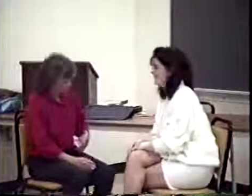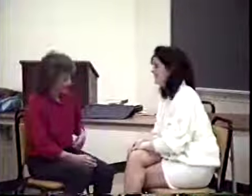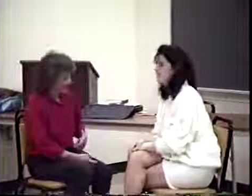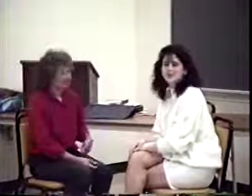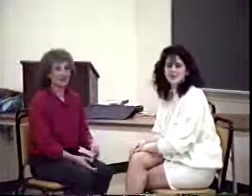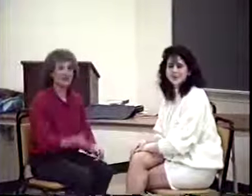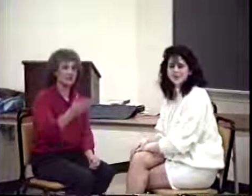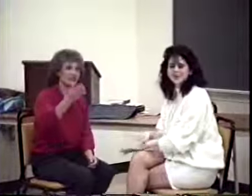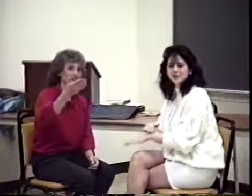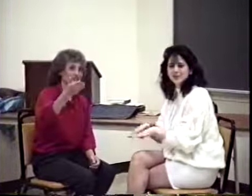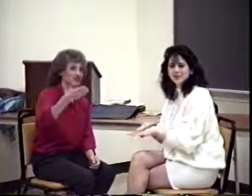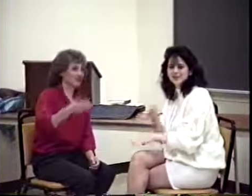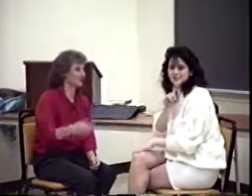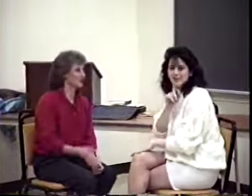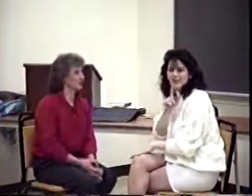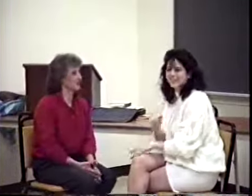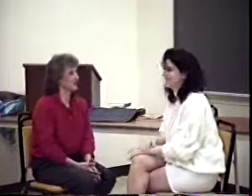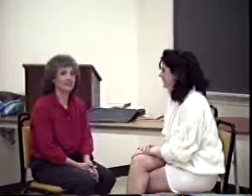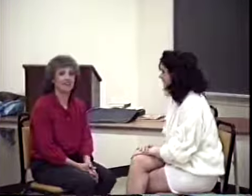ready. Welcome to Indian Talk. Are you ready?